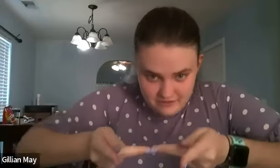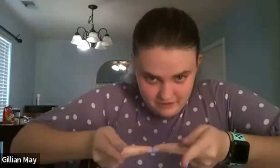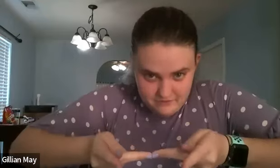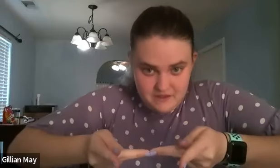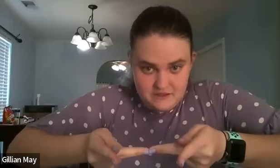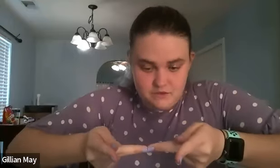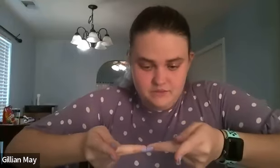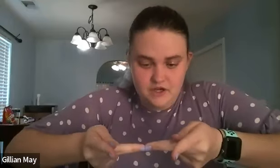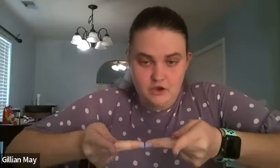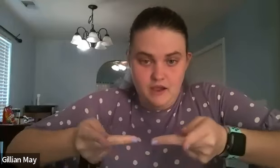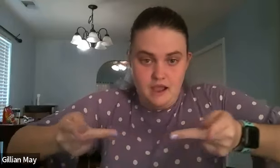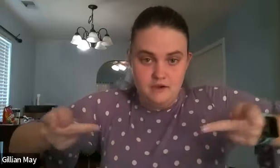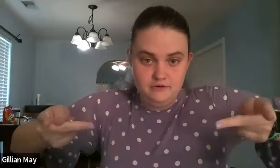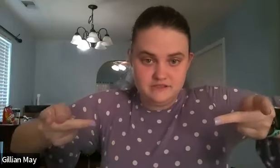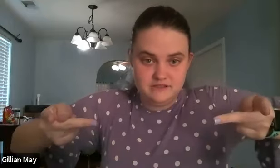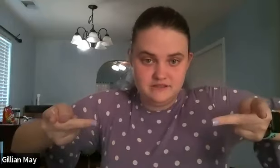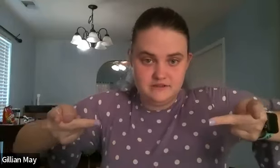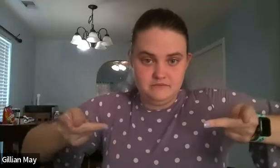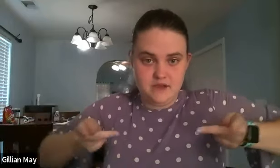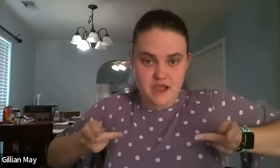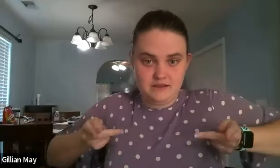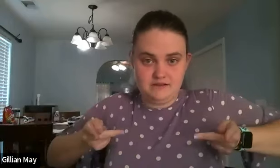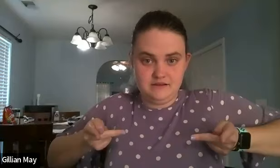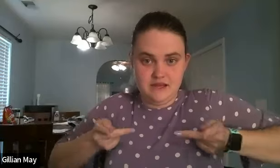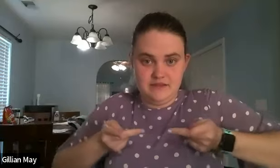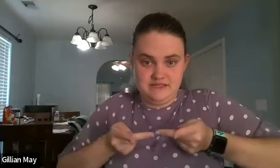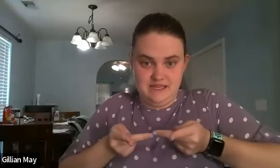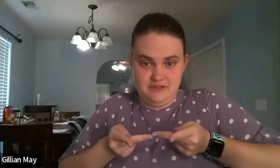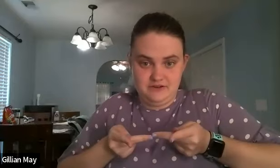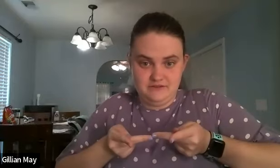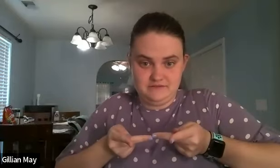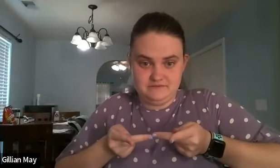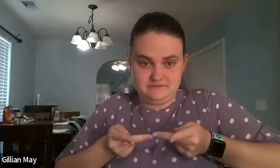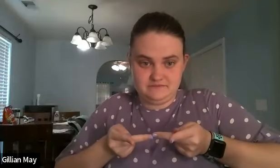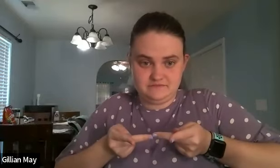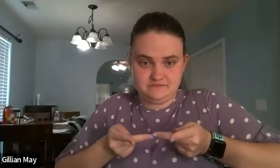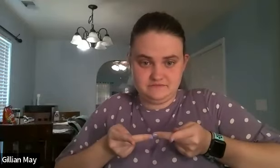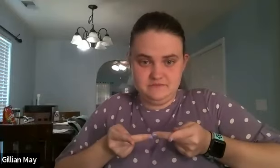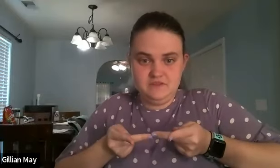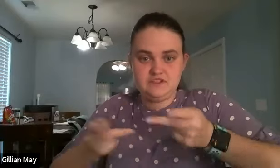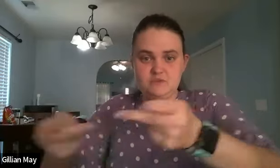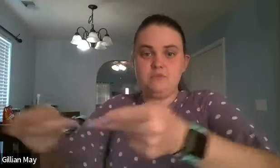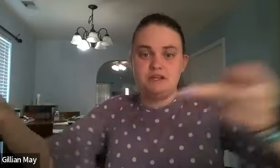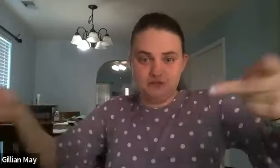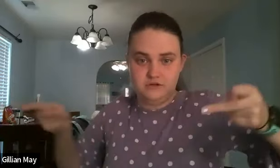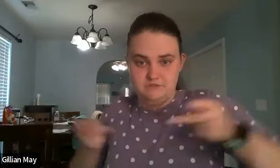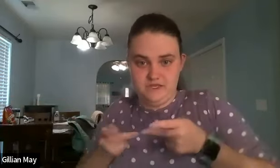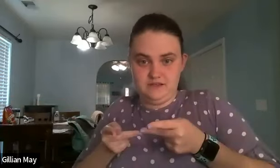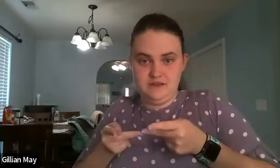there we go. So I'm going to go out, back, and then together. So I'm going to bring it towards me.